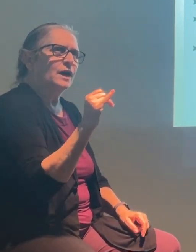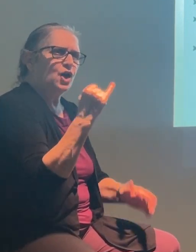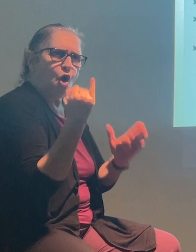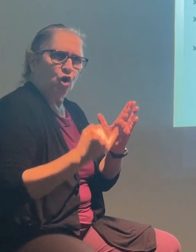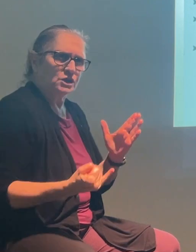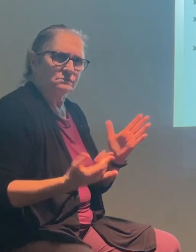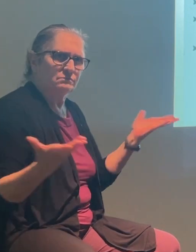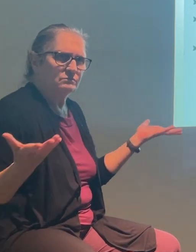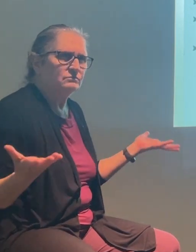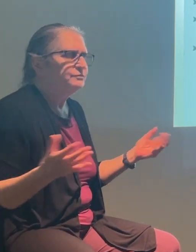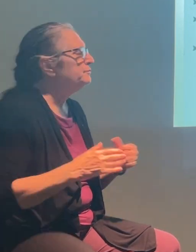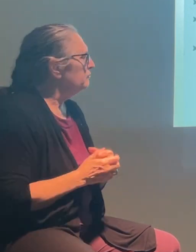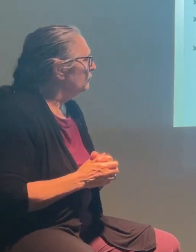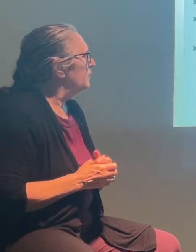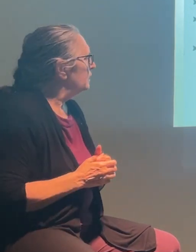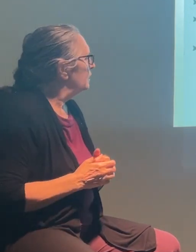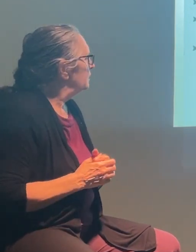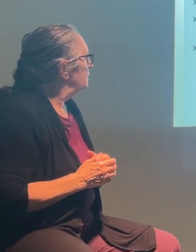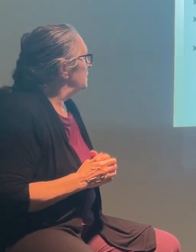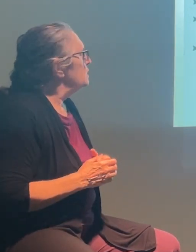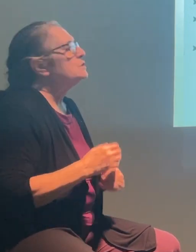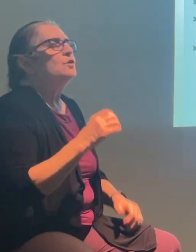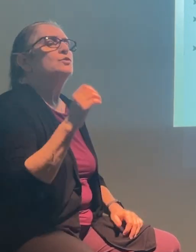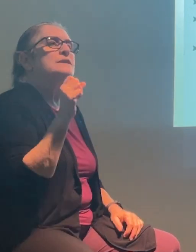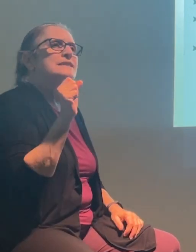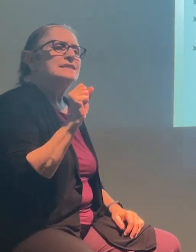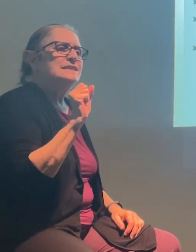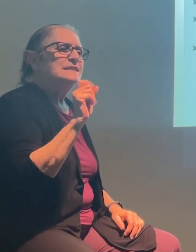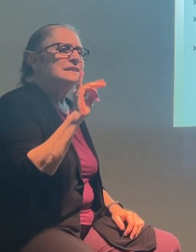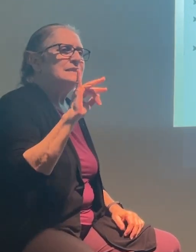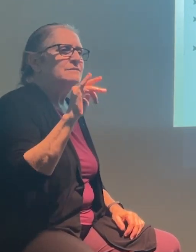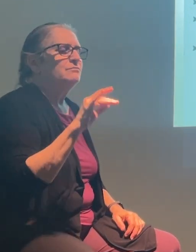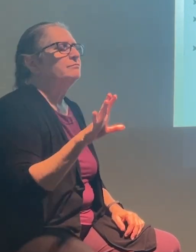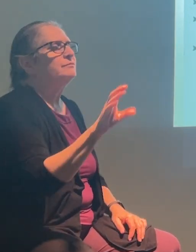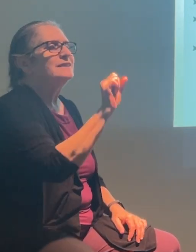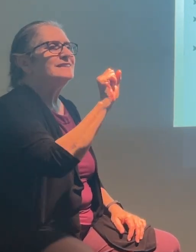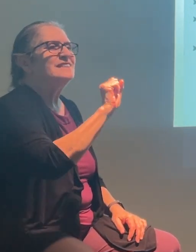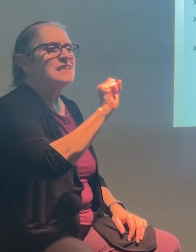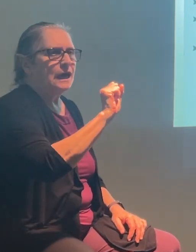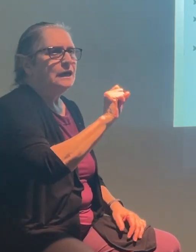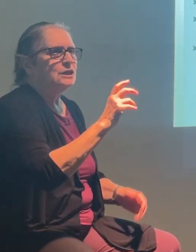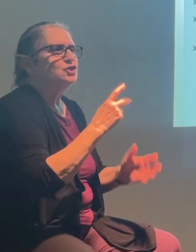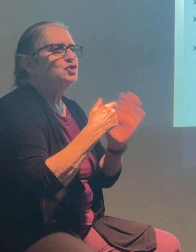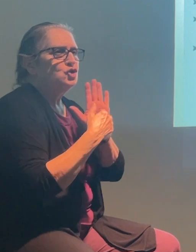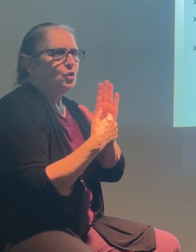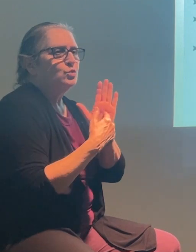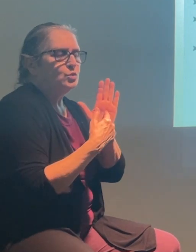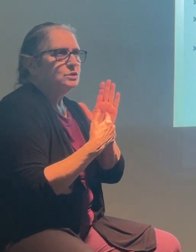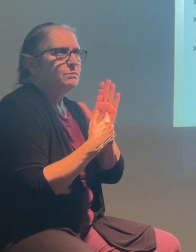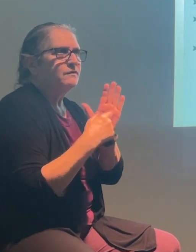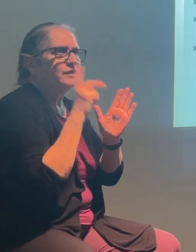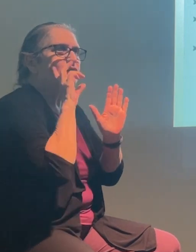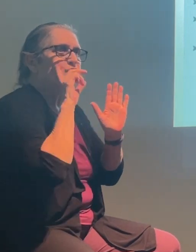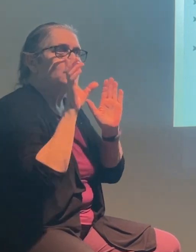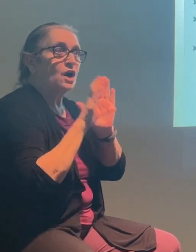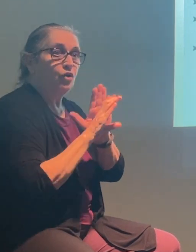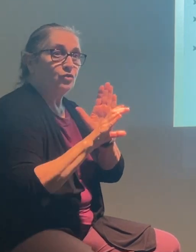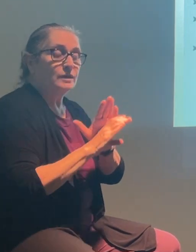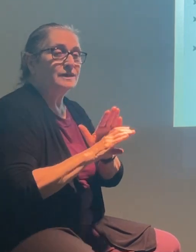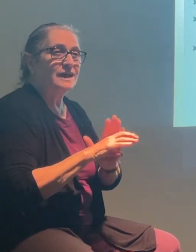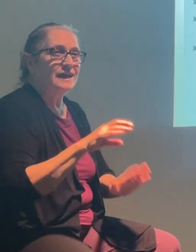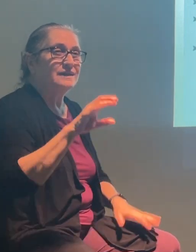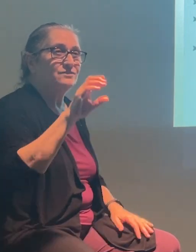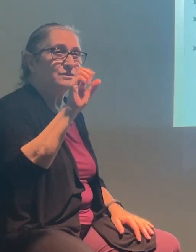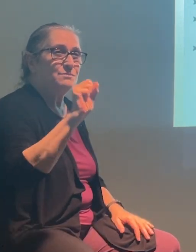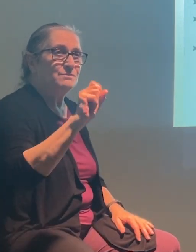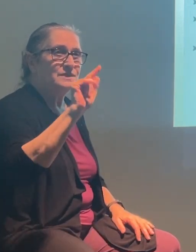is Stieglitz showed some of his photos. Steichen showed some photos to Stieglitz, who actually chose